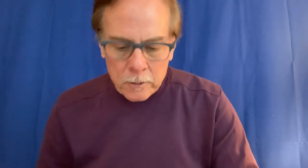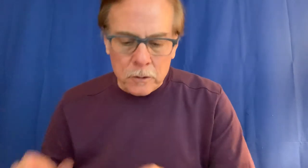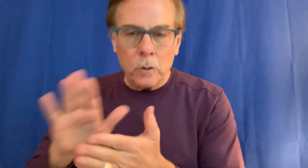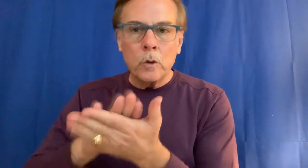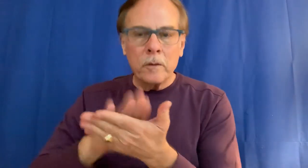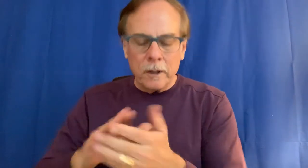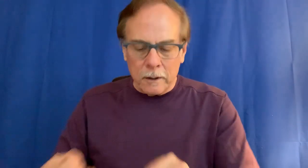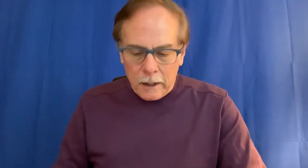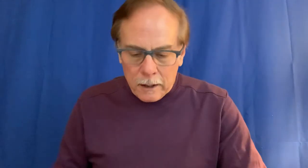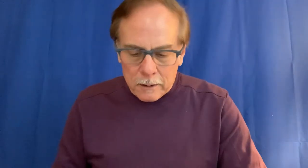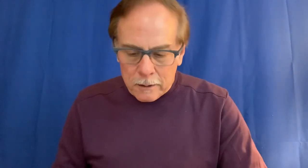School, we've done that.